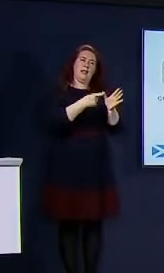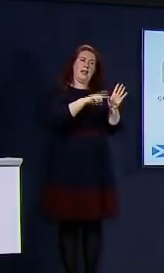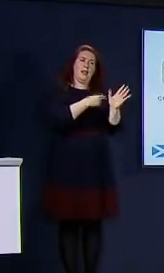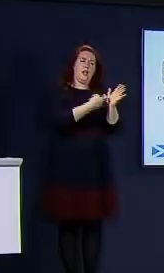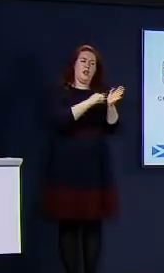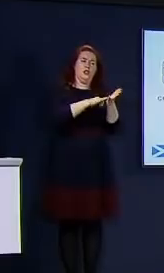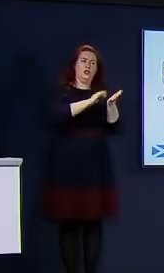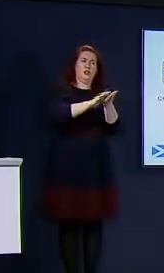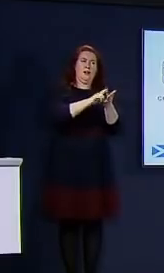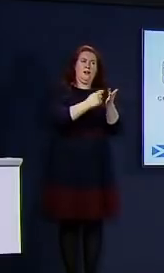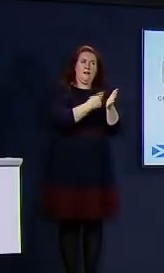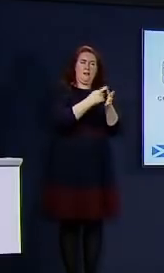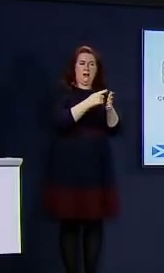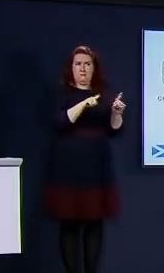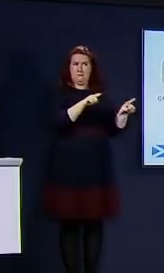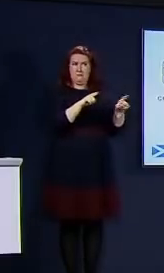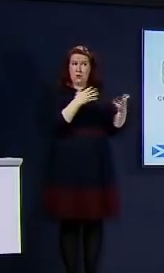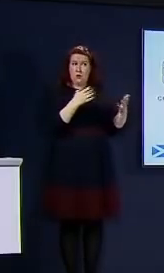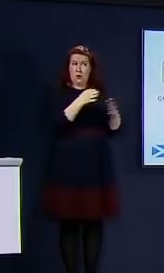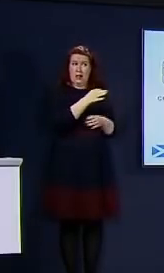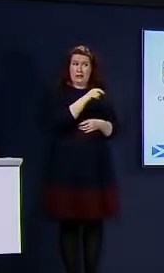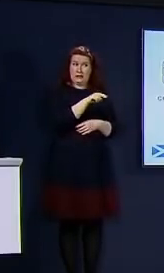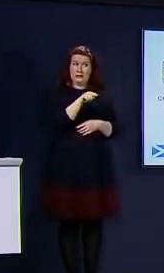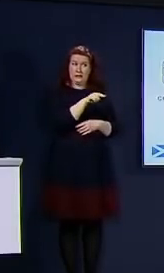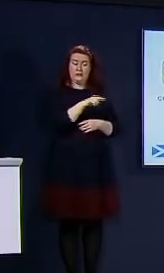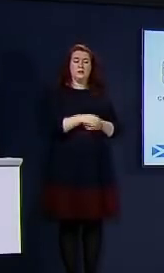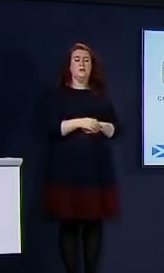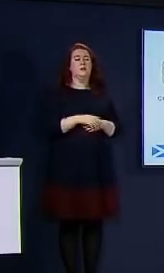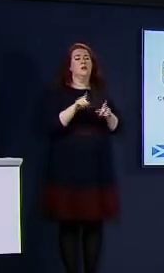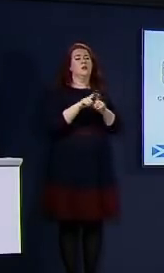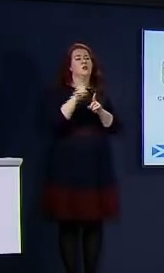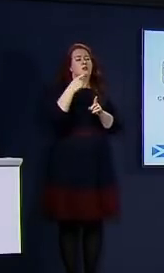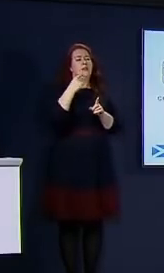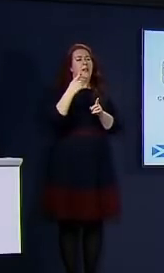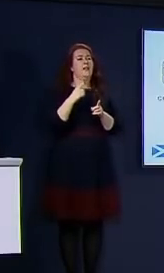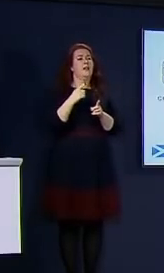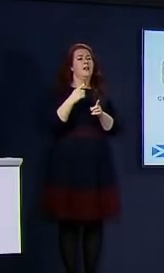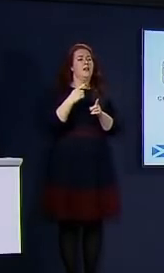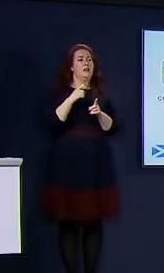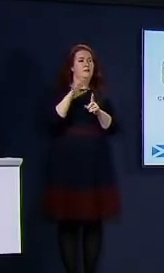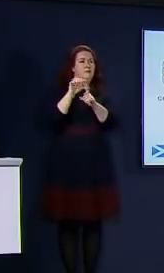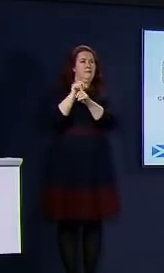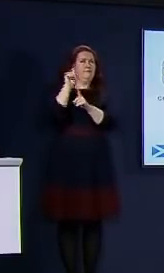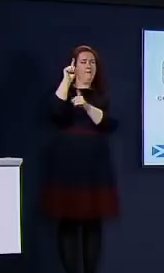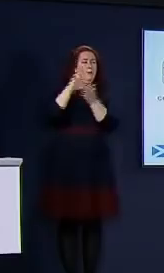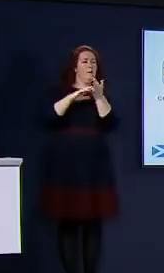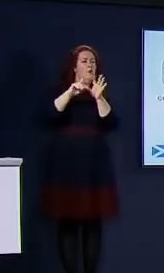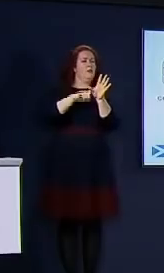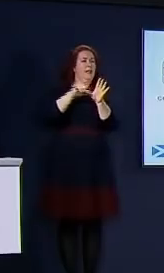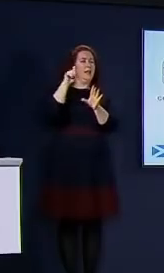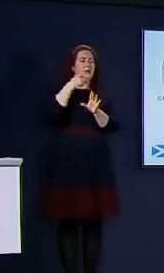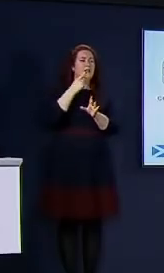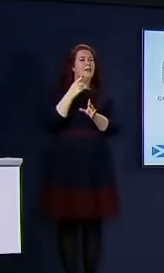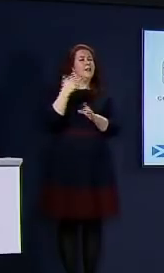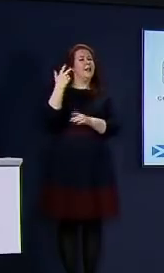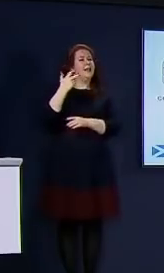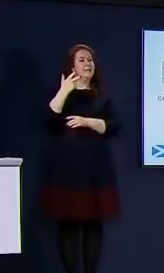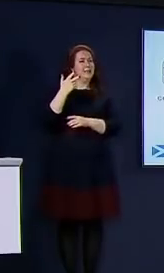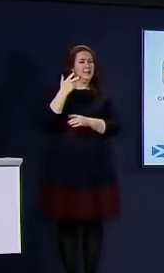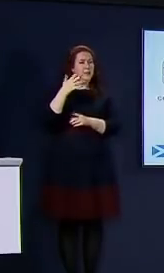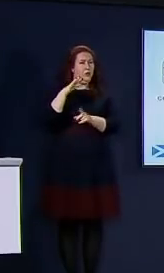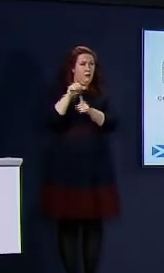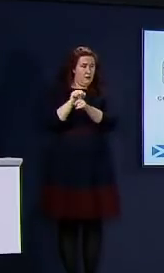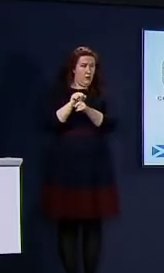also, just in relation to the Indian variant in Moray, are you able to say, of the 18 confirmed and